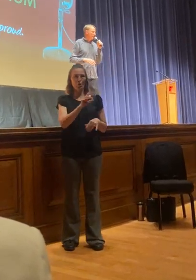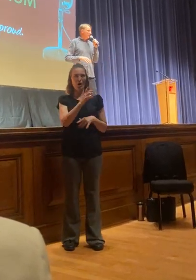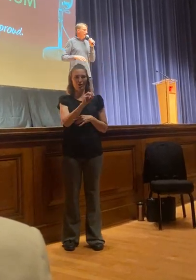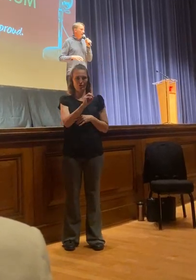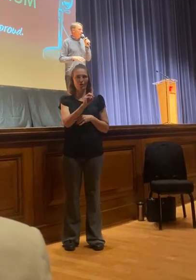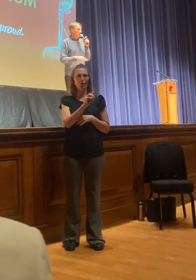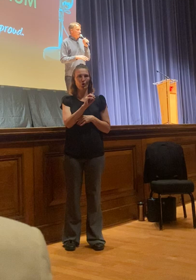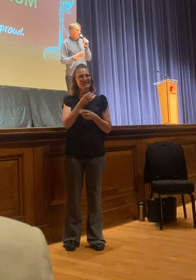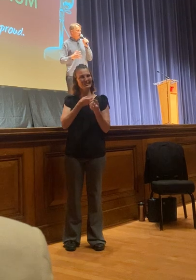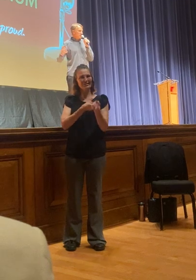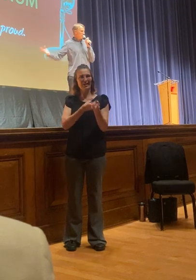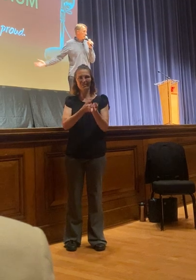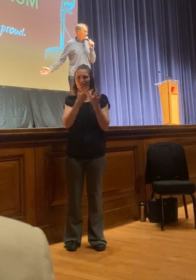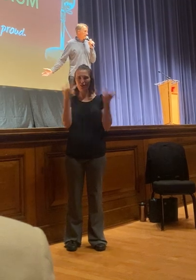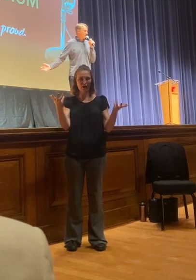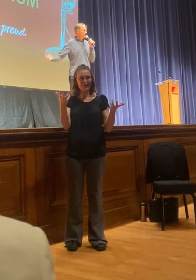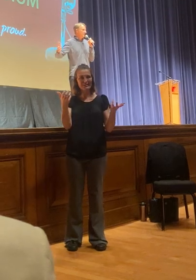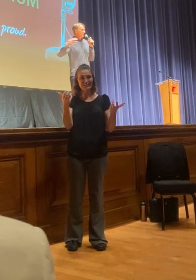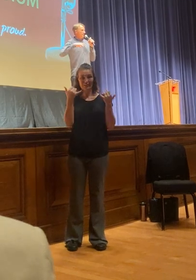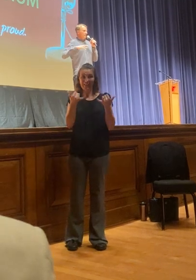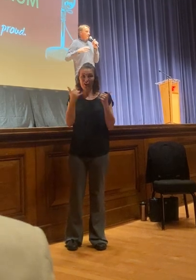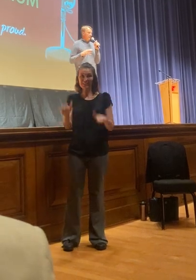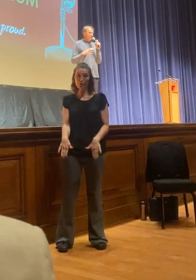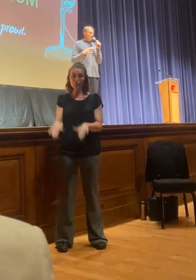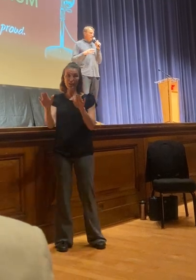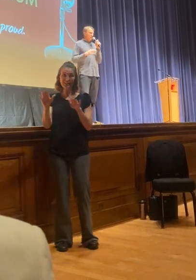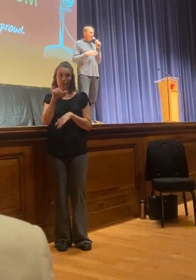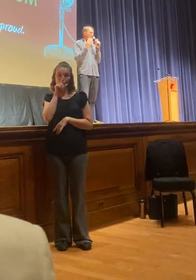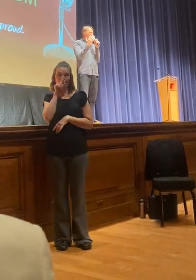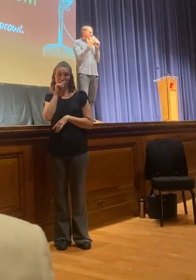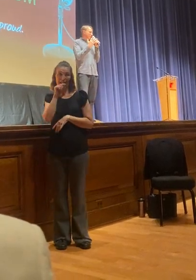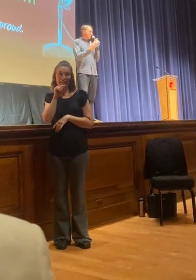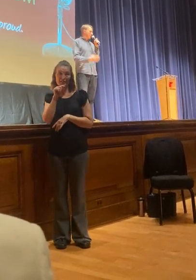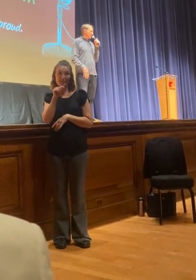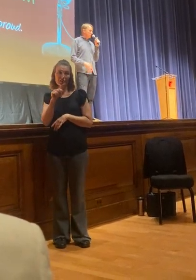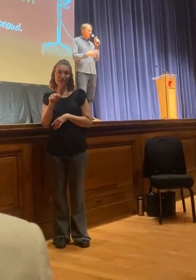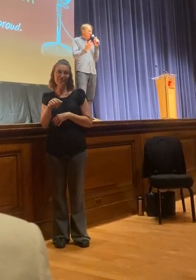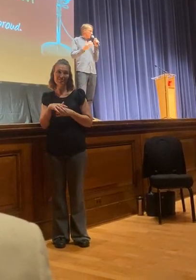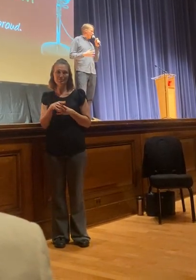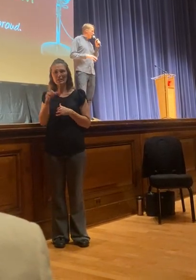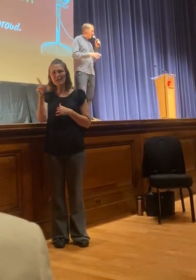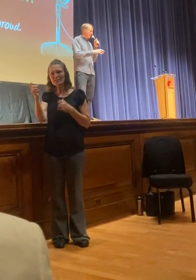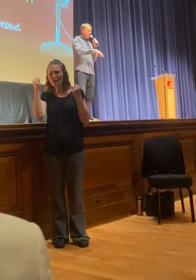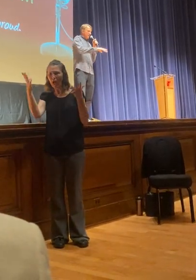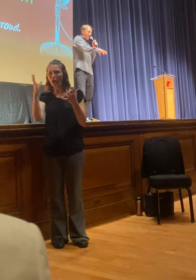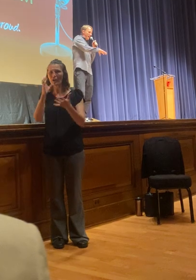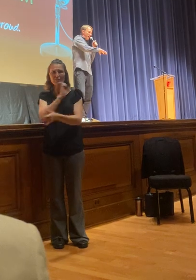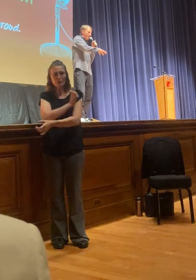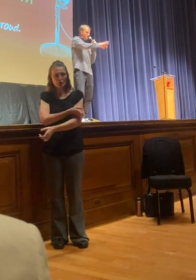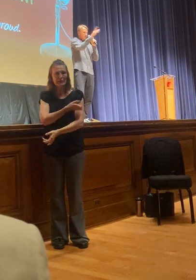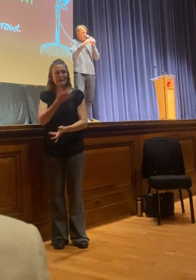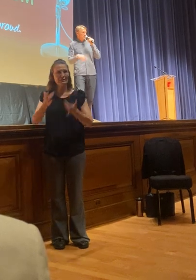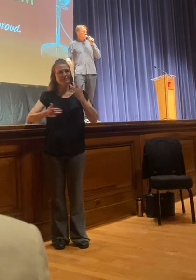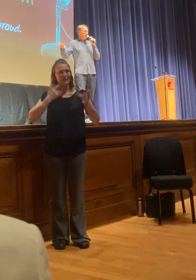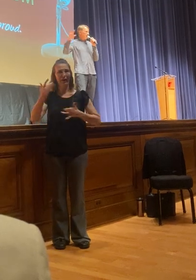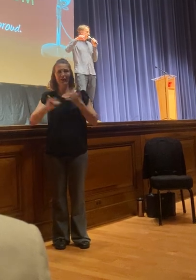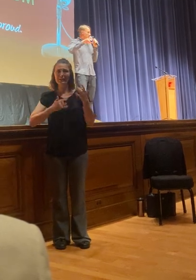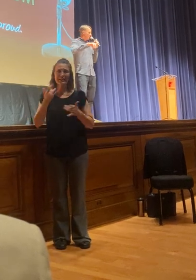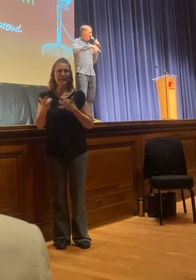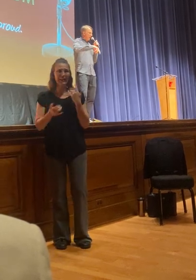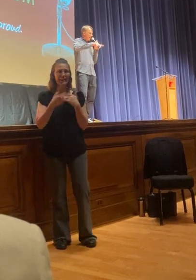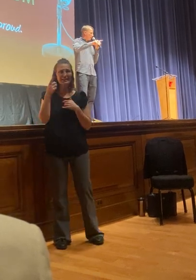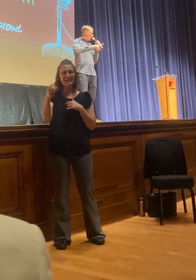lot, um, he's raising chickens, he, he has the best energy, and he's just so excited, and, and, he's, he's